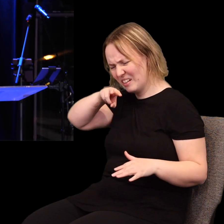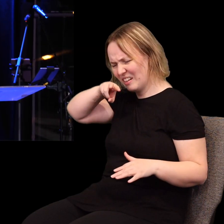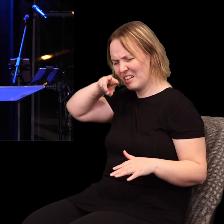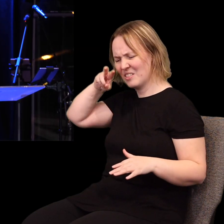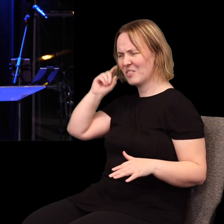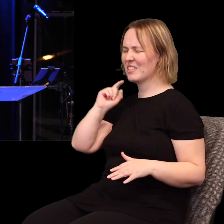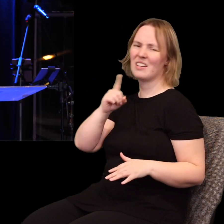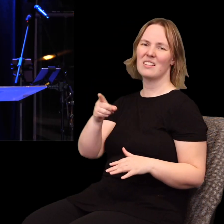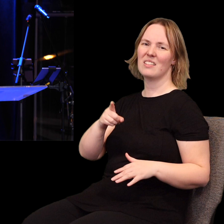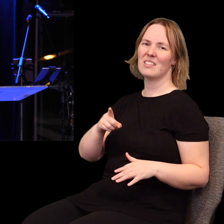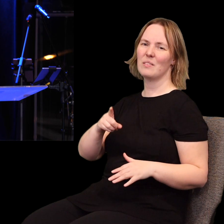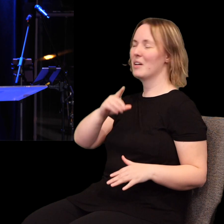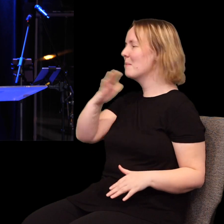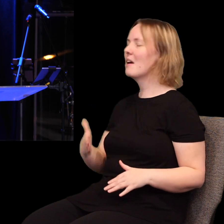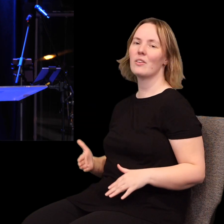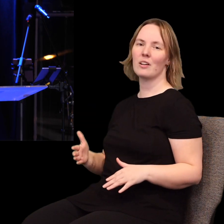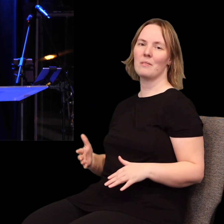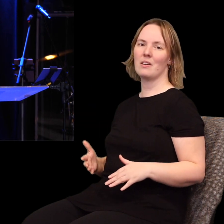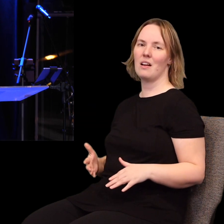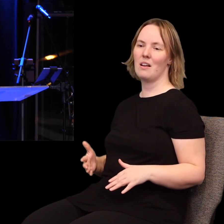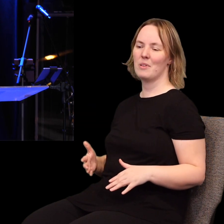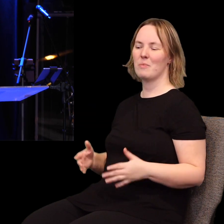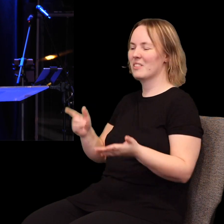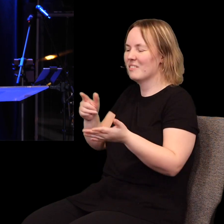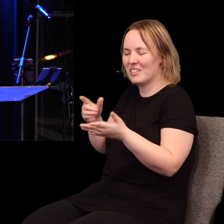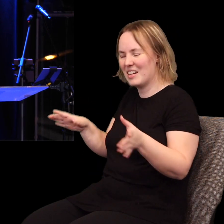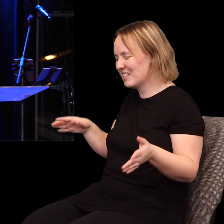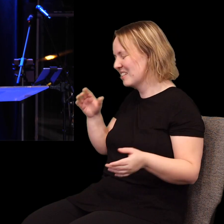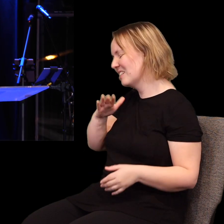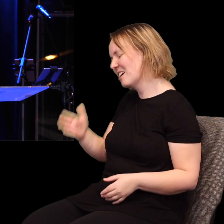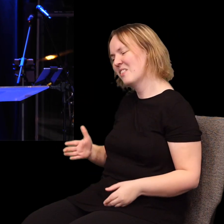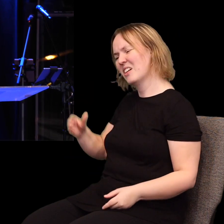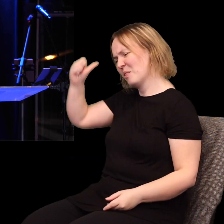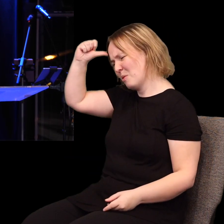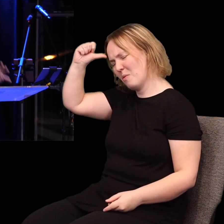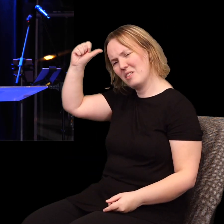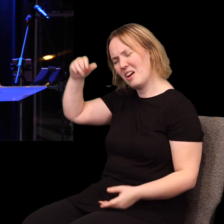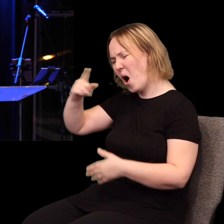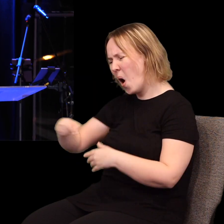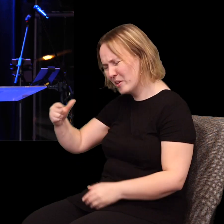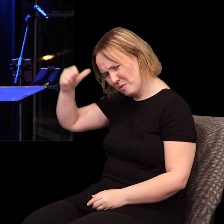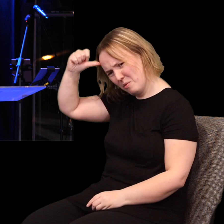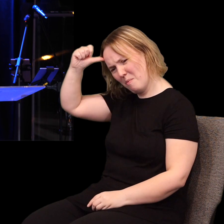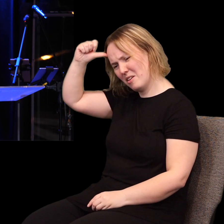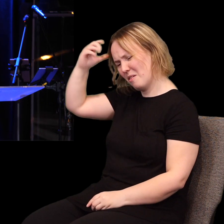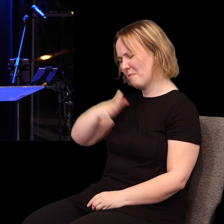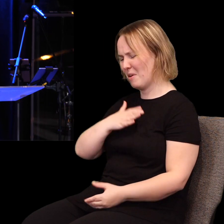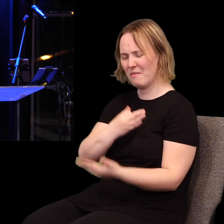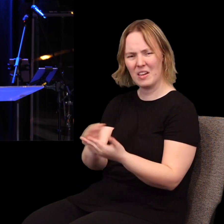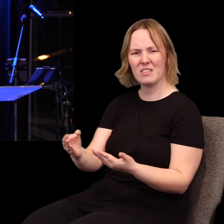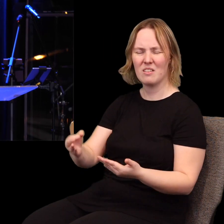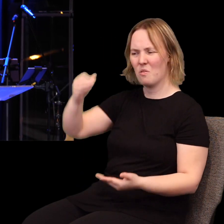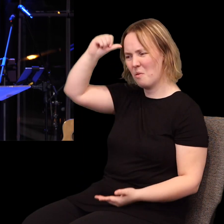and you say, that's just something that I'm never going to be able to address. I'm never going to get a handle on that. It's just always going to be a reminder of my failure